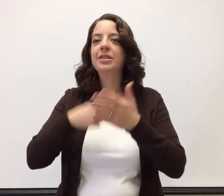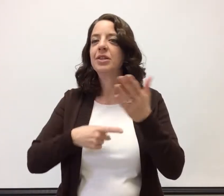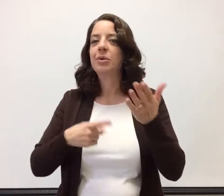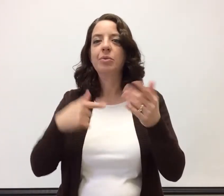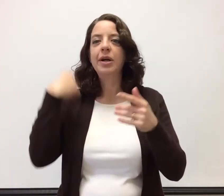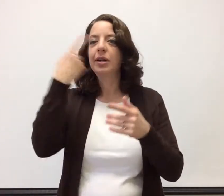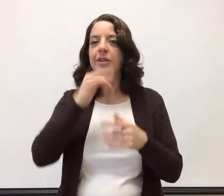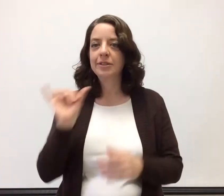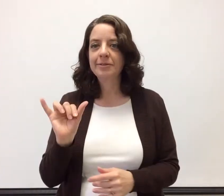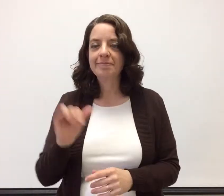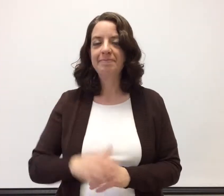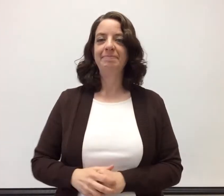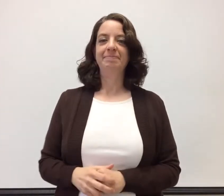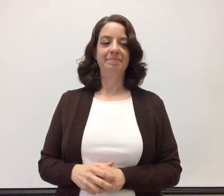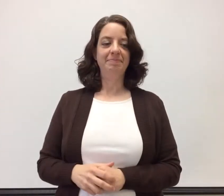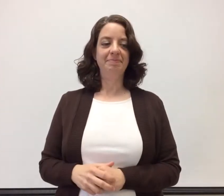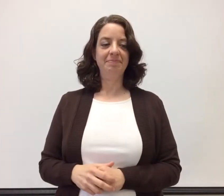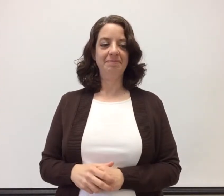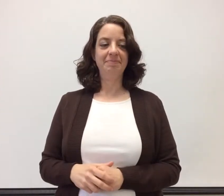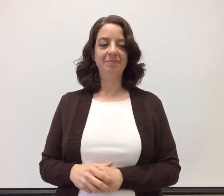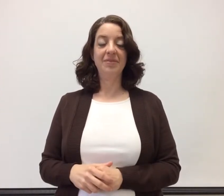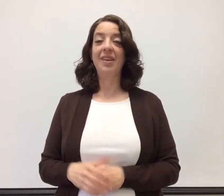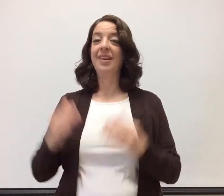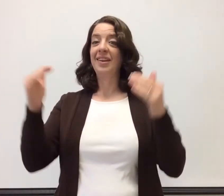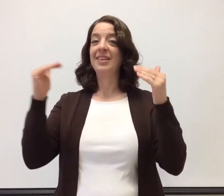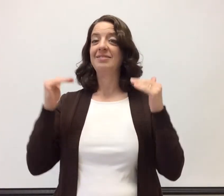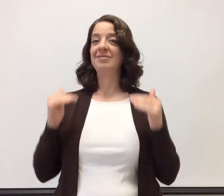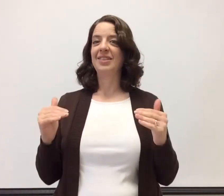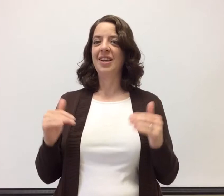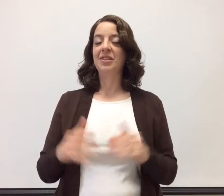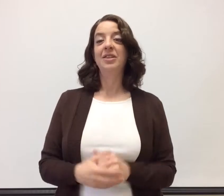So the sign is going to depend on what it looks like.